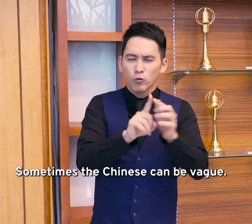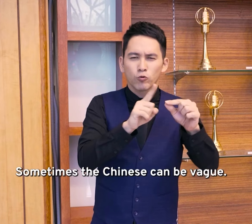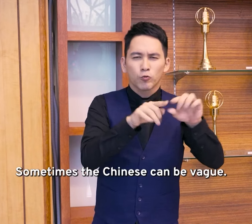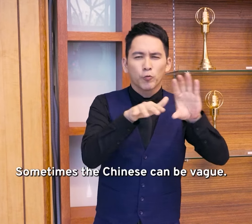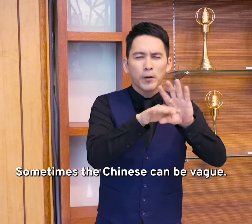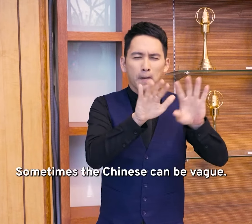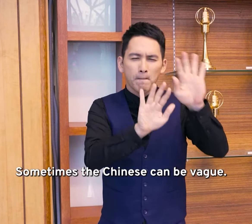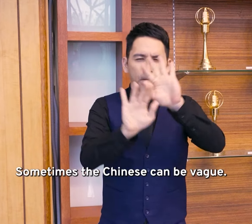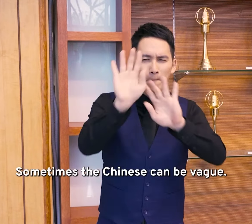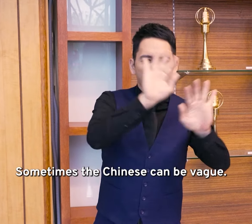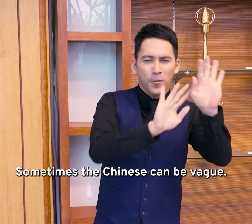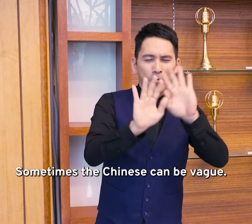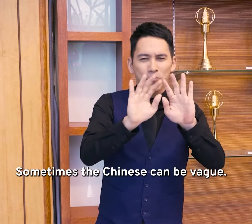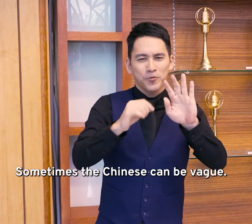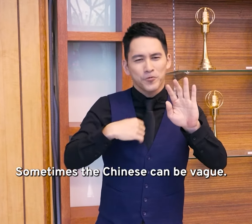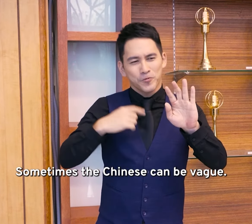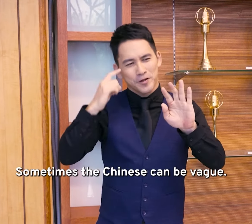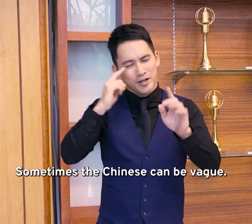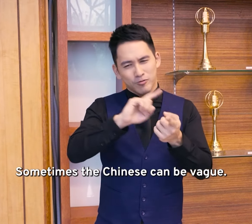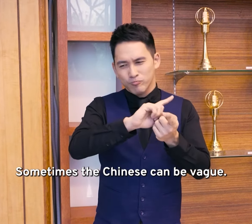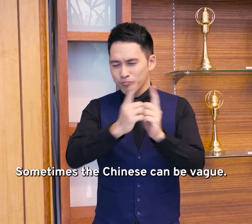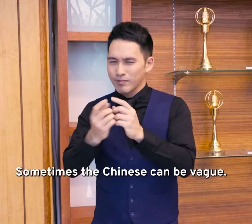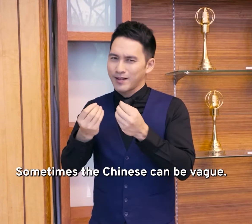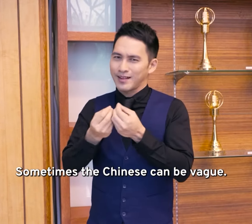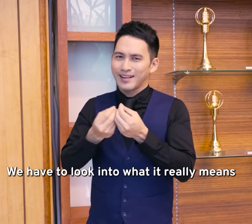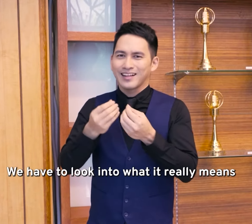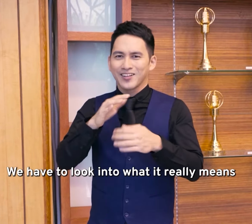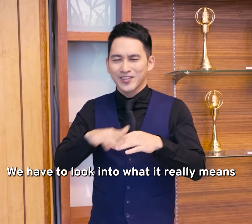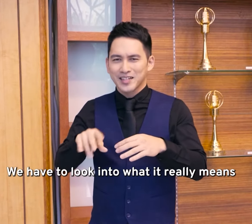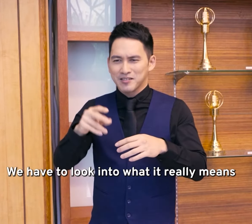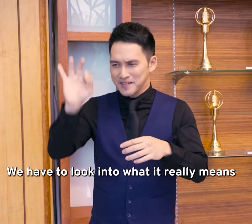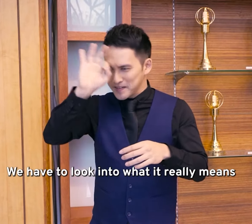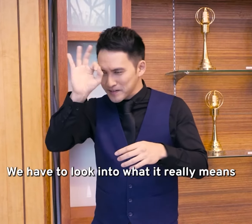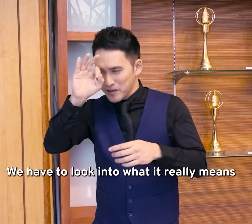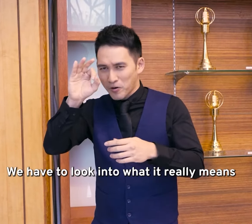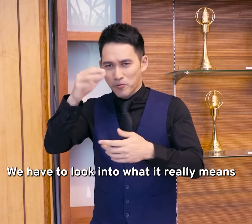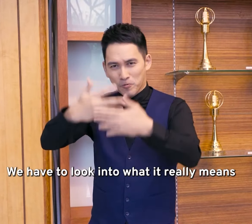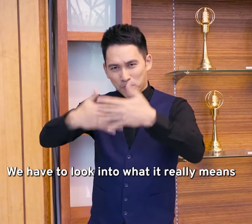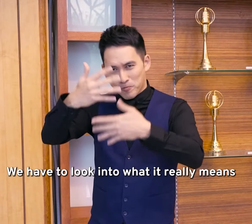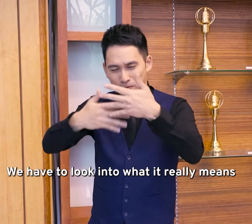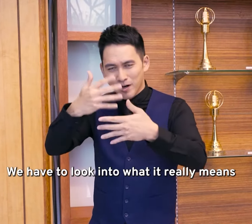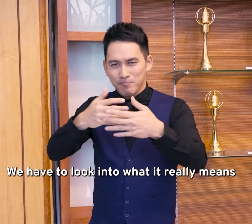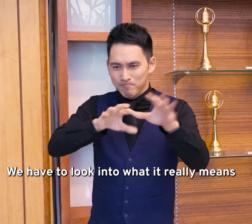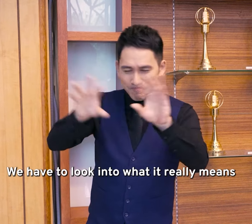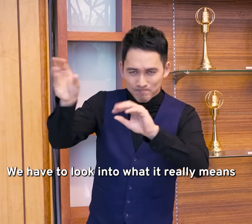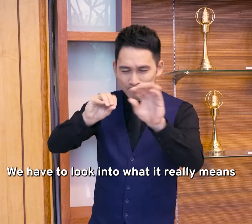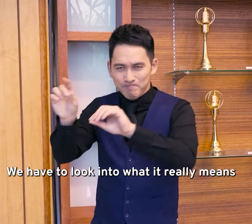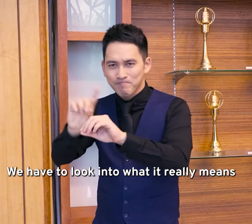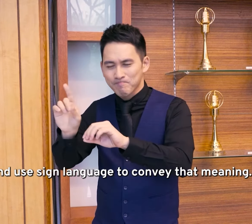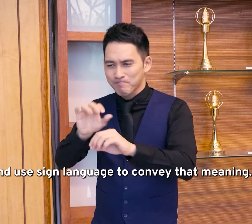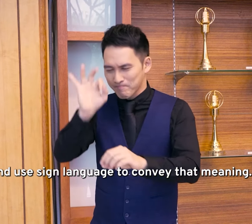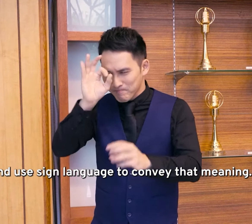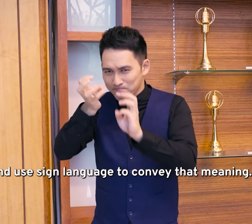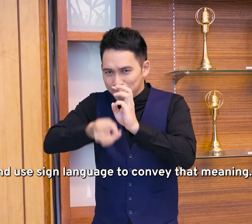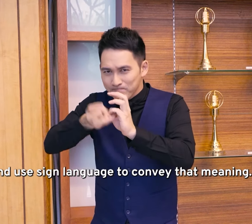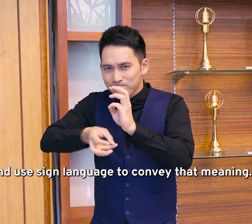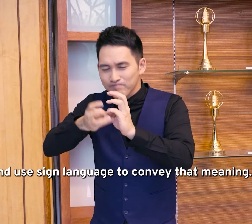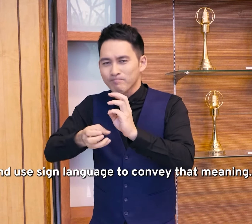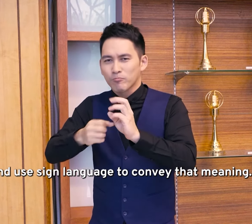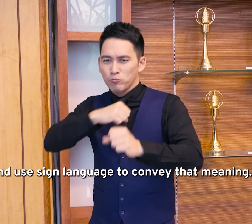Sometimes the Chinese can be vague. We have to look into what it really means and use sign language to convey